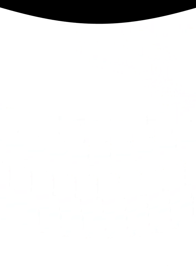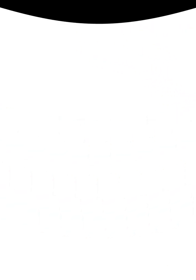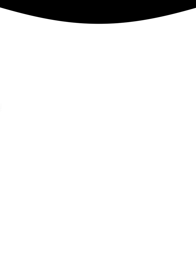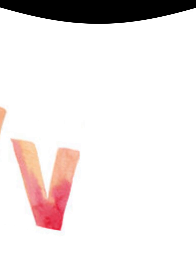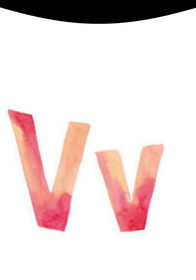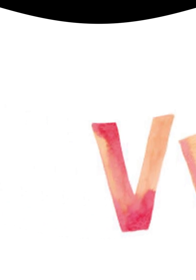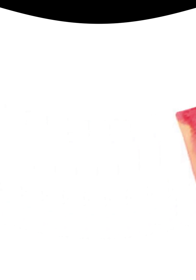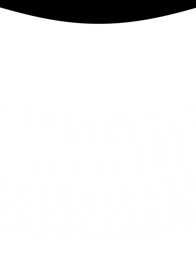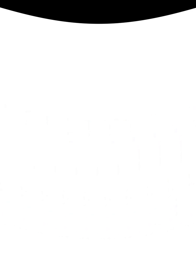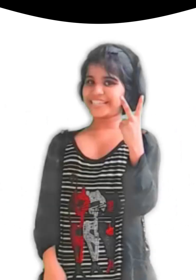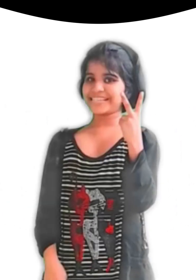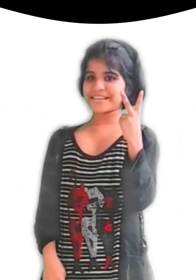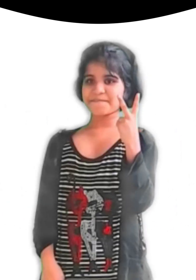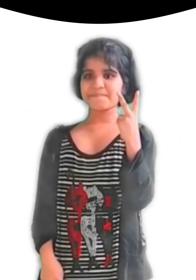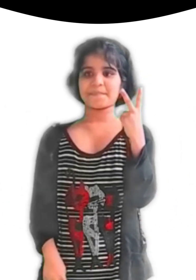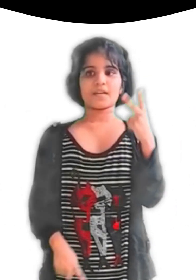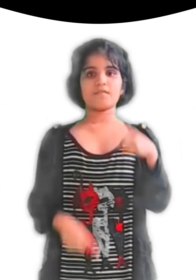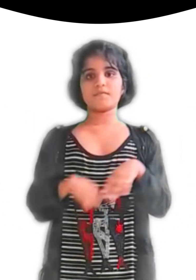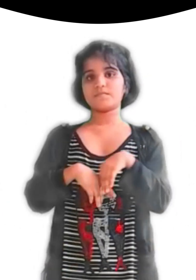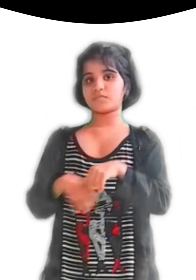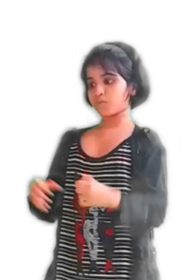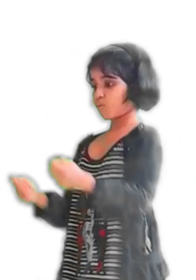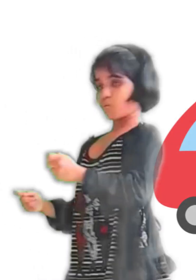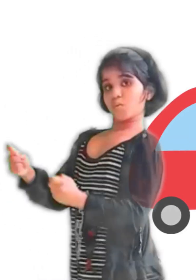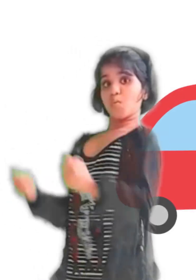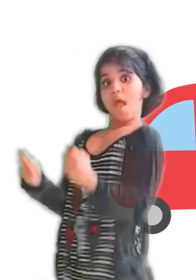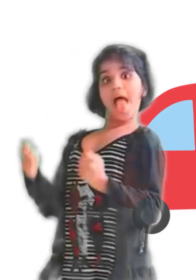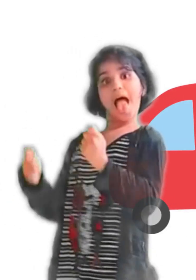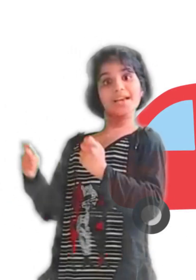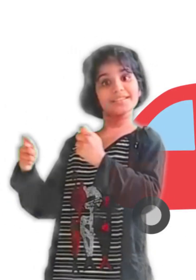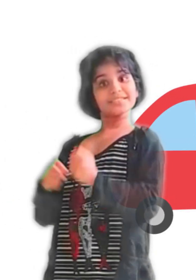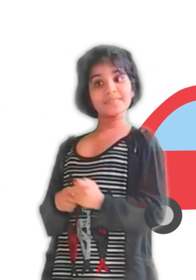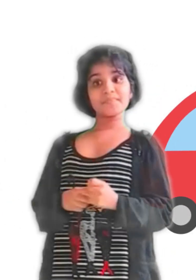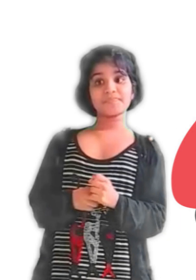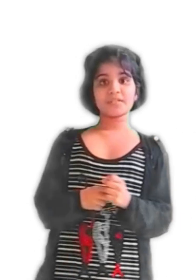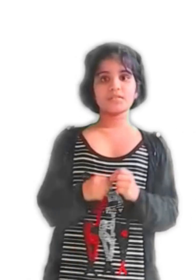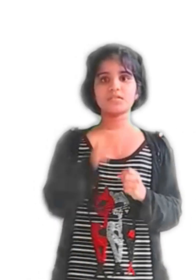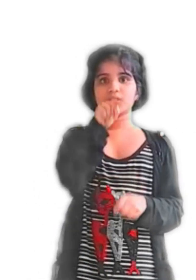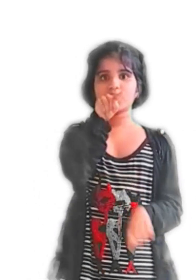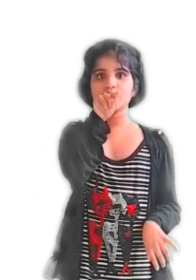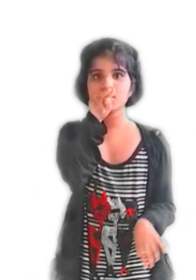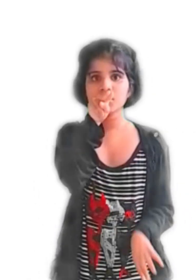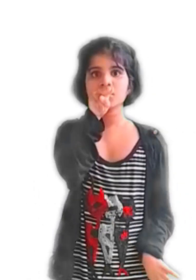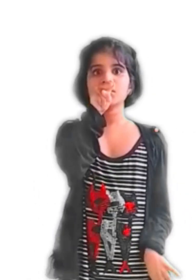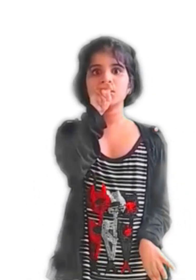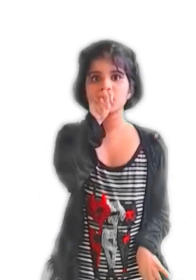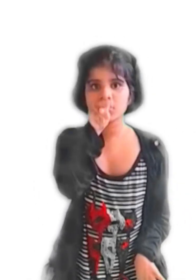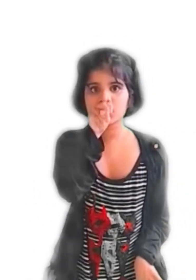this is the letter V. V, V, van. V, V,